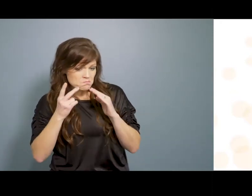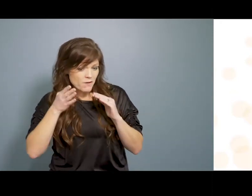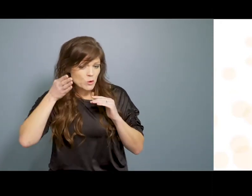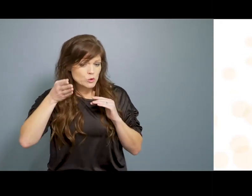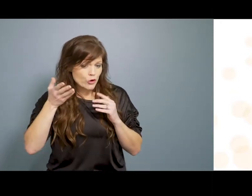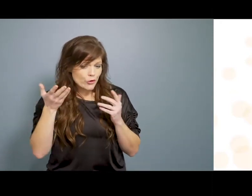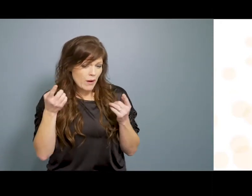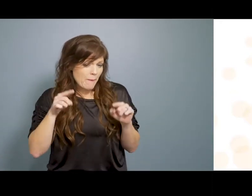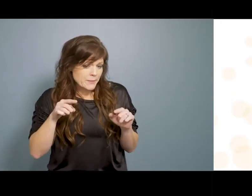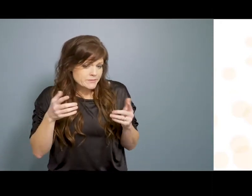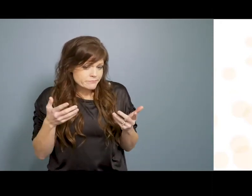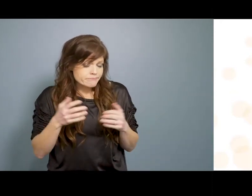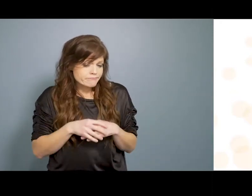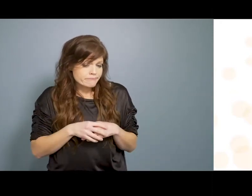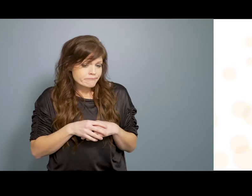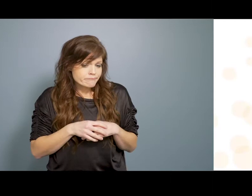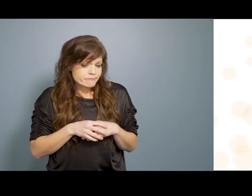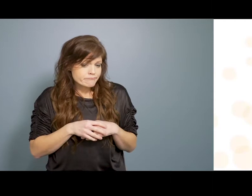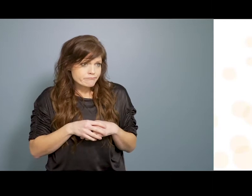tomorrow actually bring?